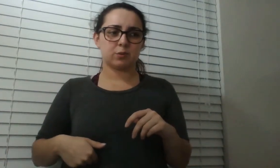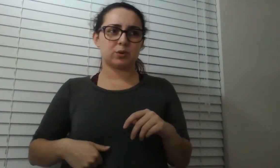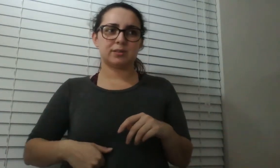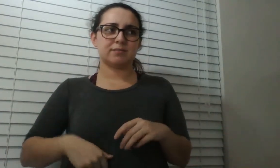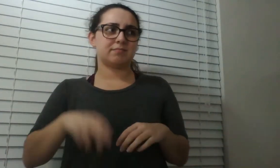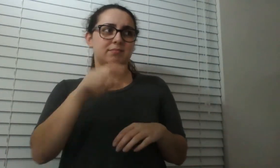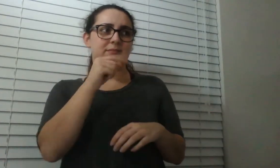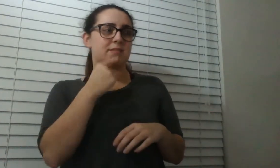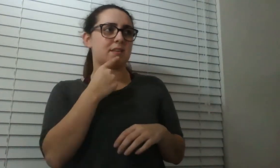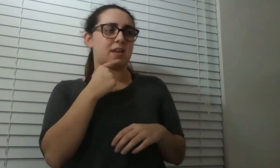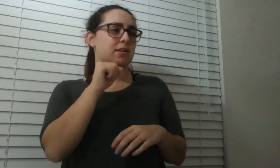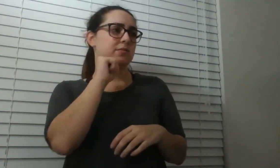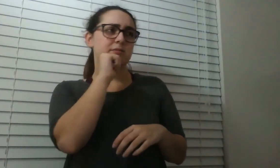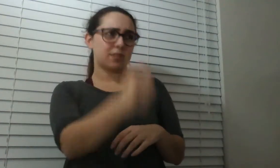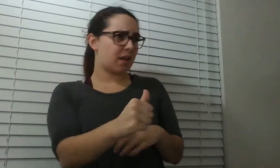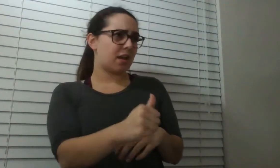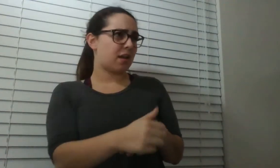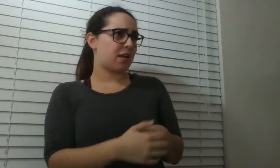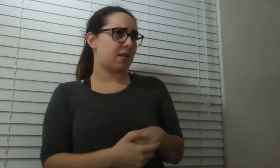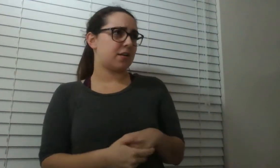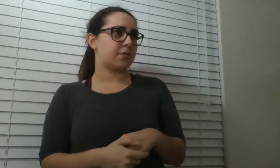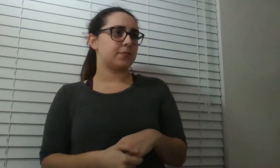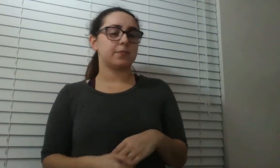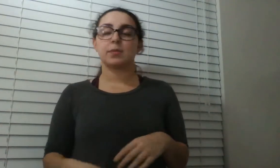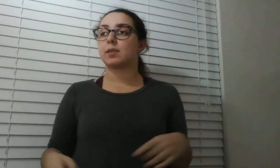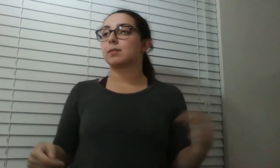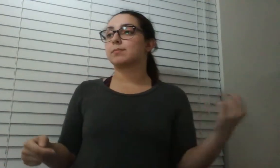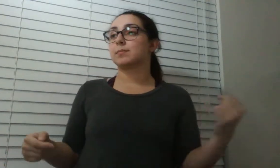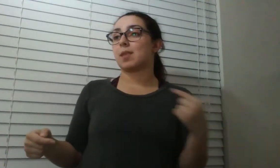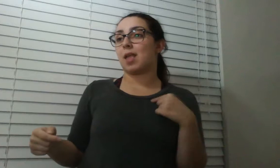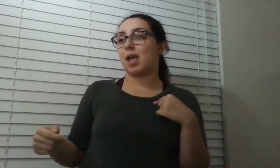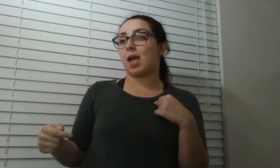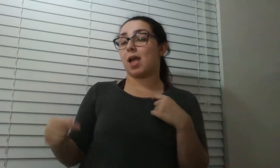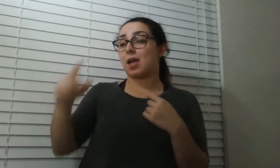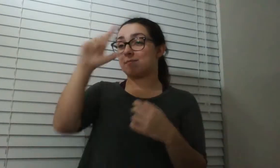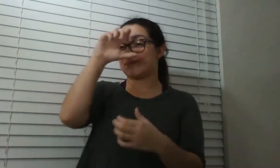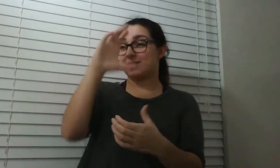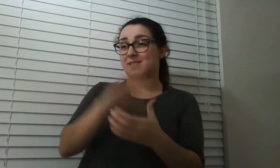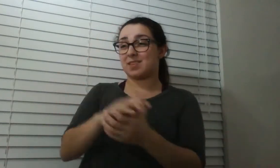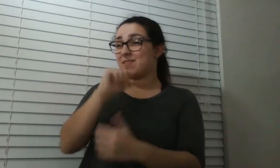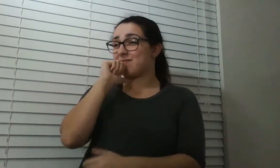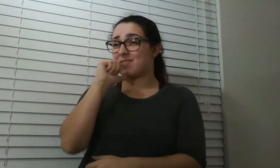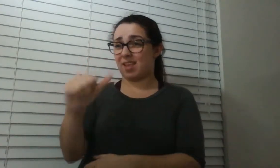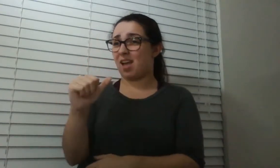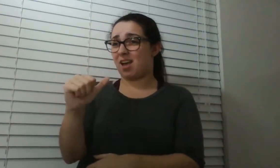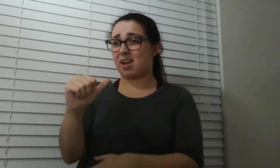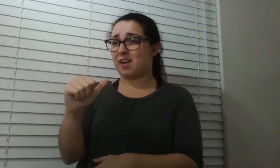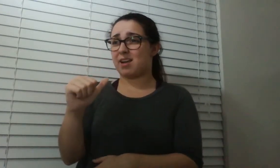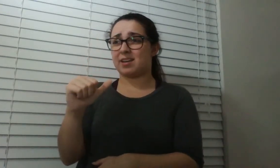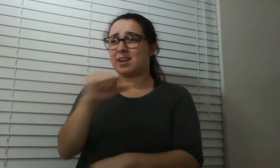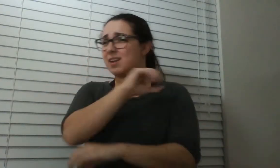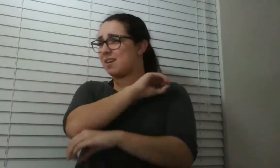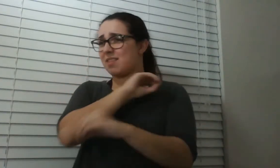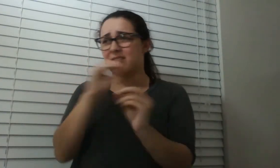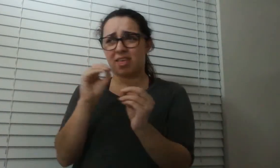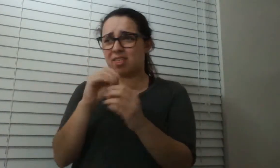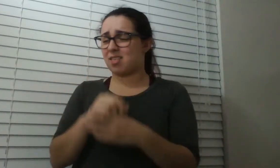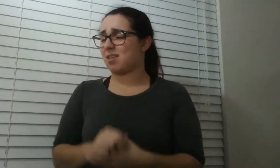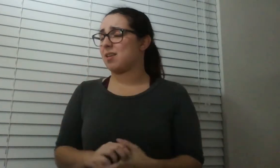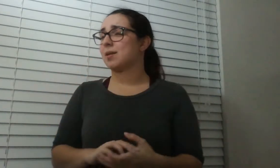I believe that my date and the ticket that took me to that date, they belong to me and not to Adams. And I don't.